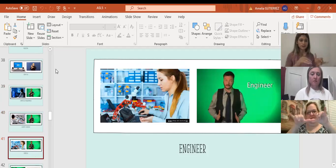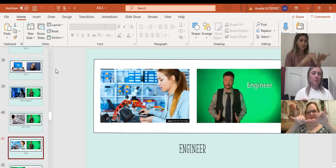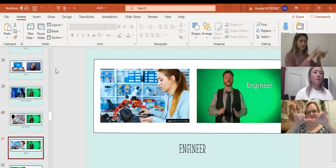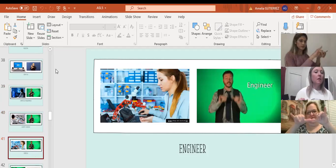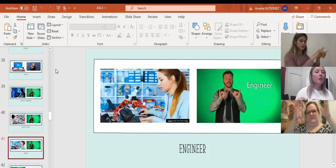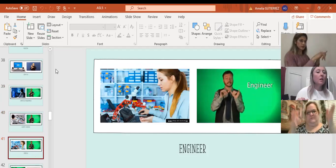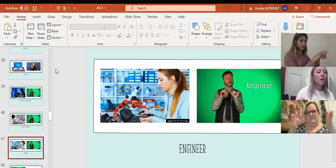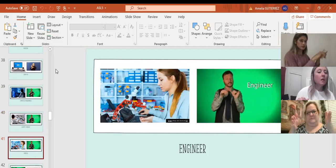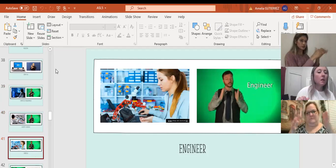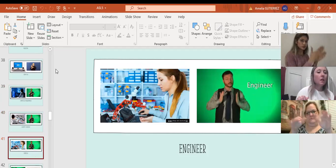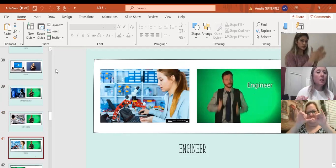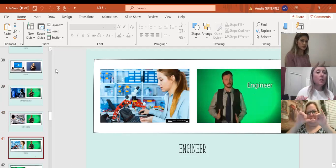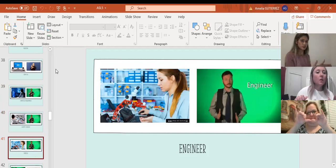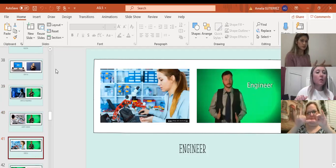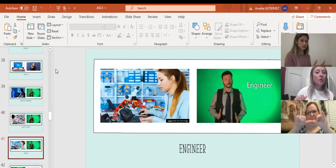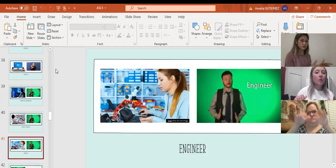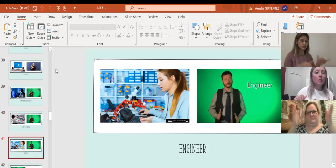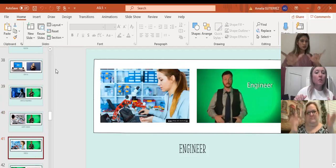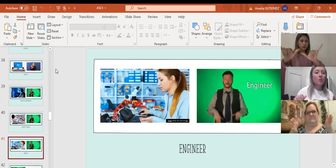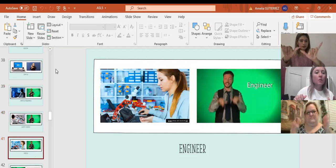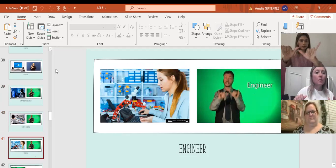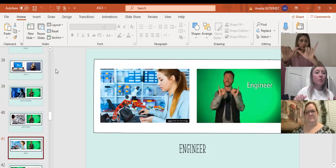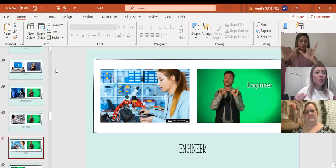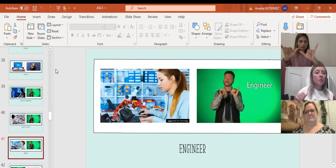An engineer.